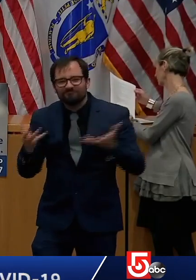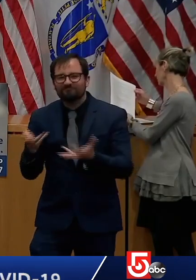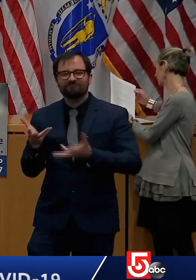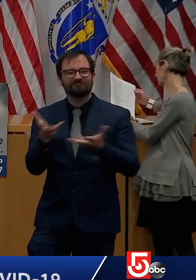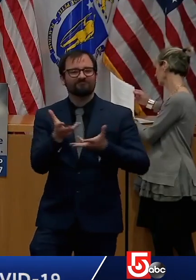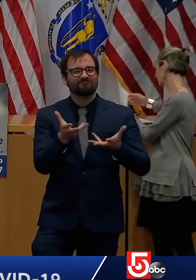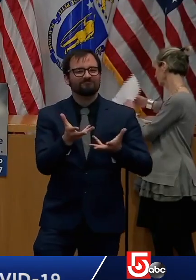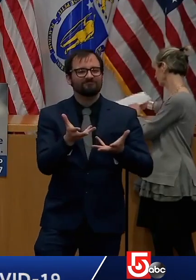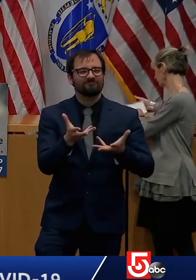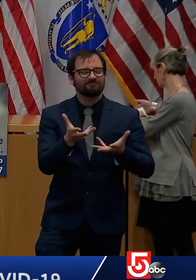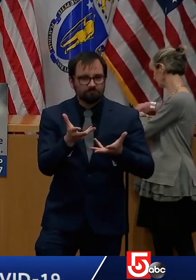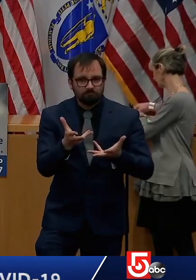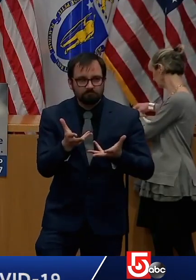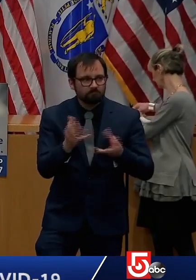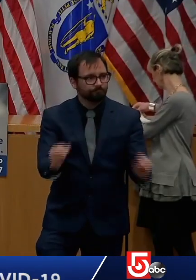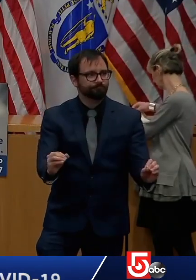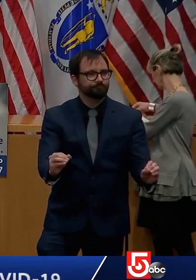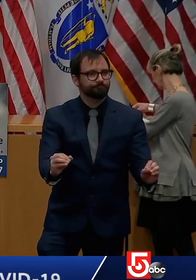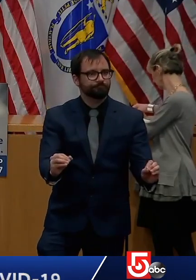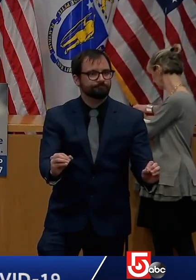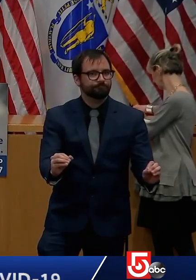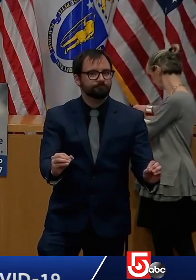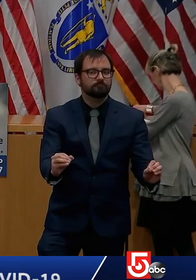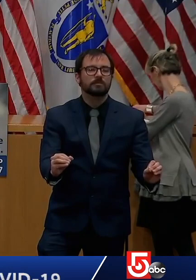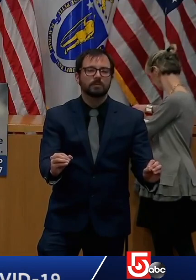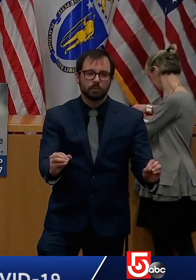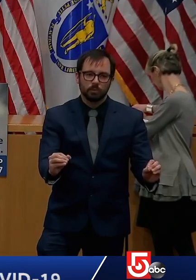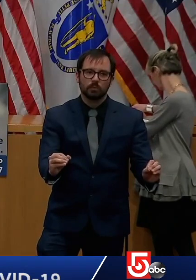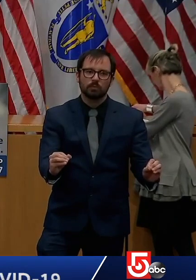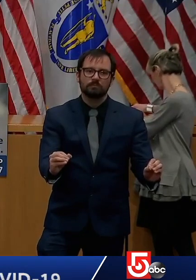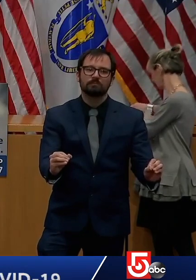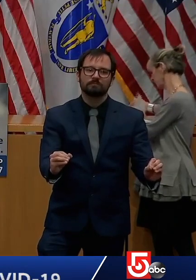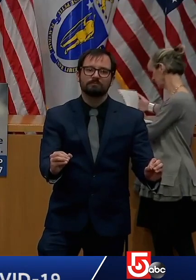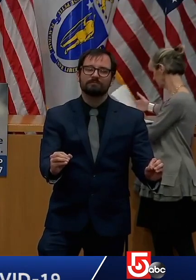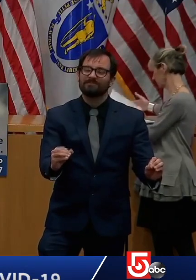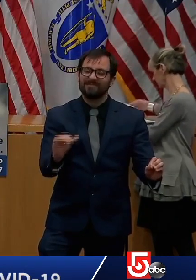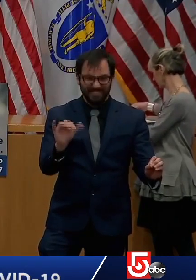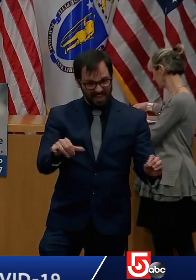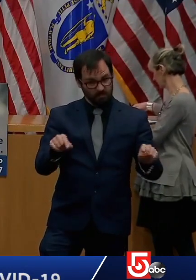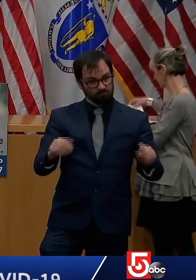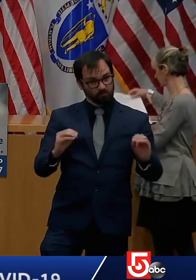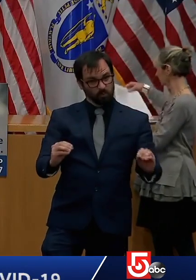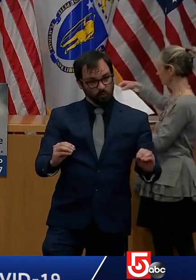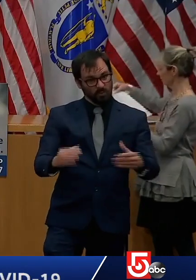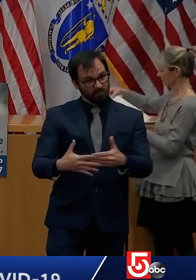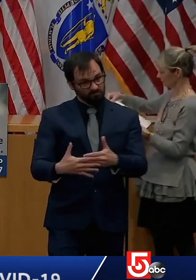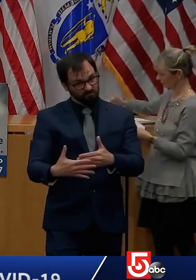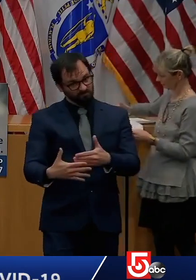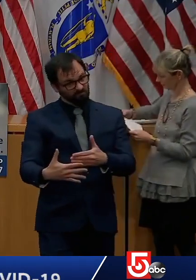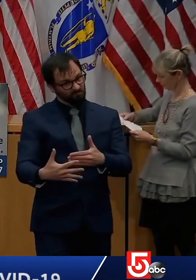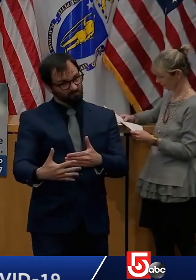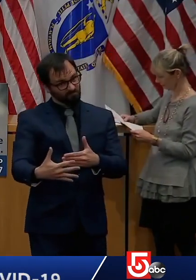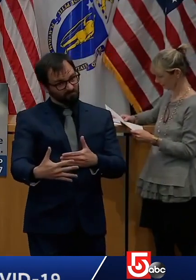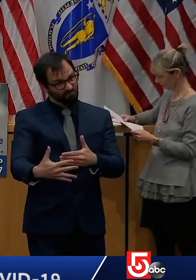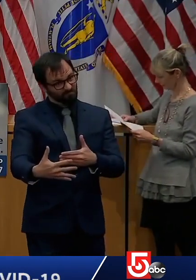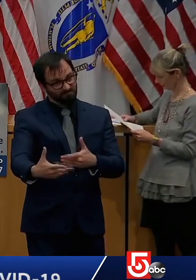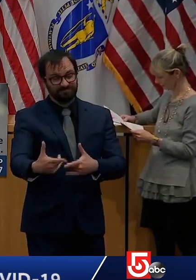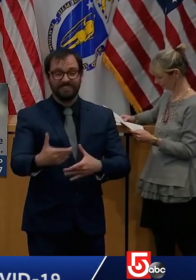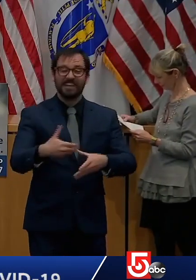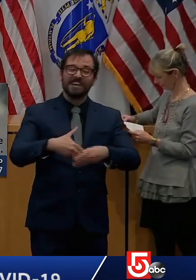fully expect we talked about this. There's going to be none of that going forward. We're not going to shake hands anymore. We're not going to hug. We're not going to do any of those things.